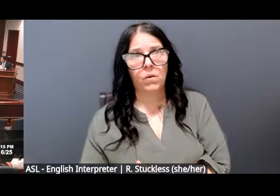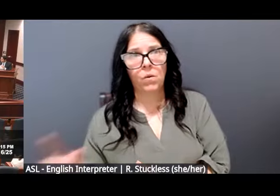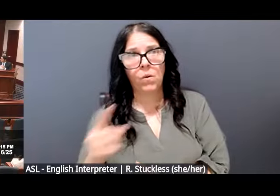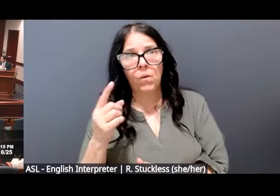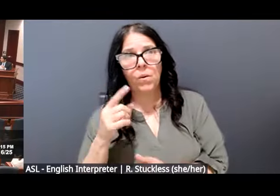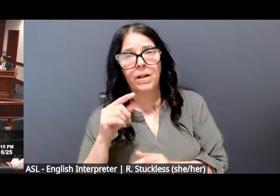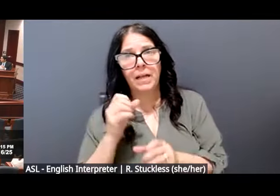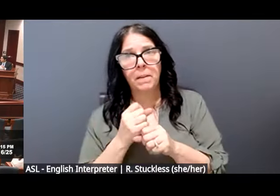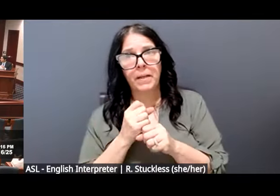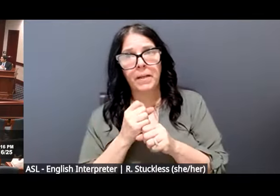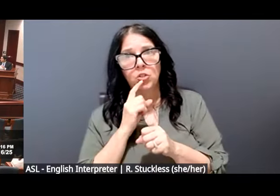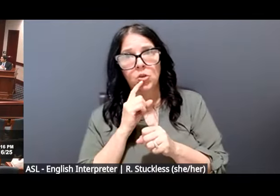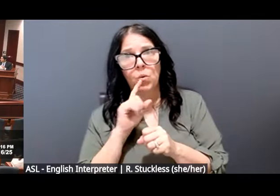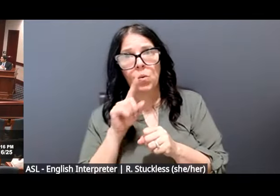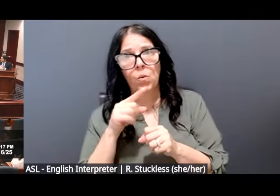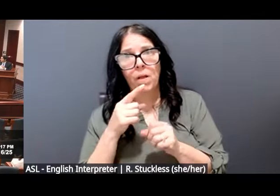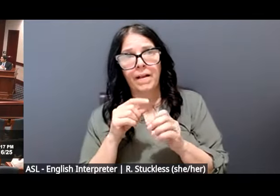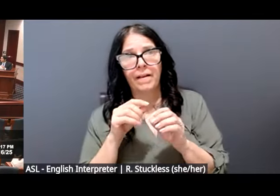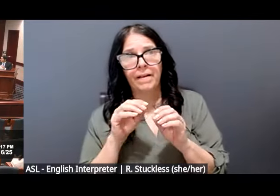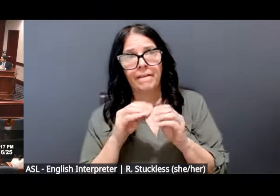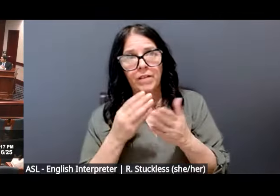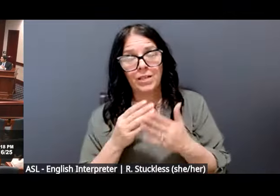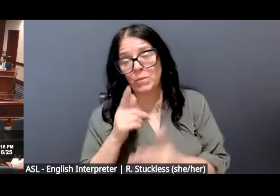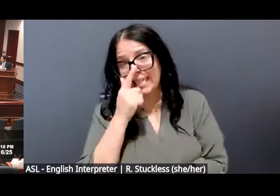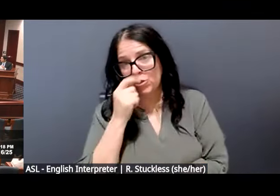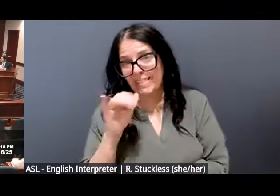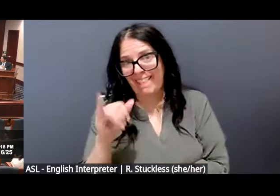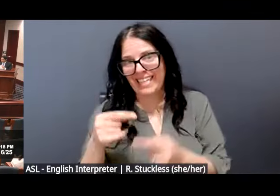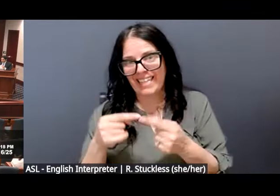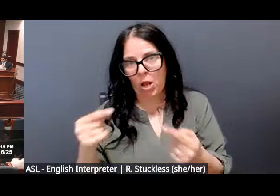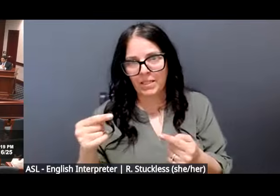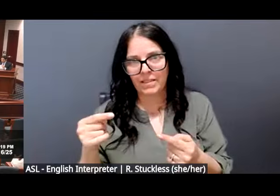Which interestingly enough is exactly the antithesis of